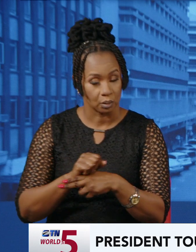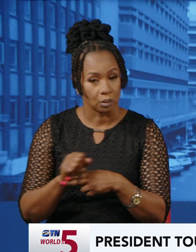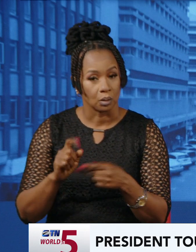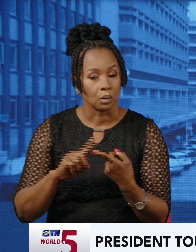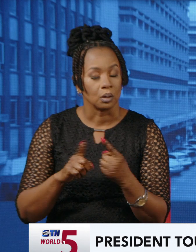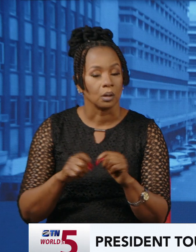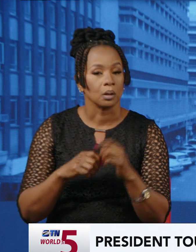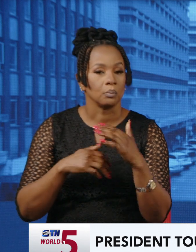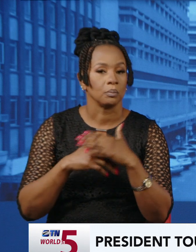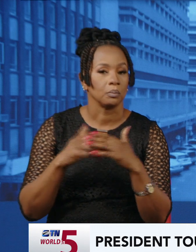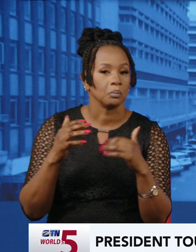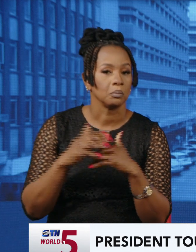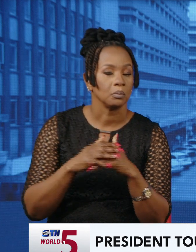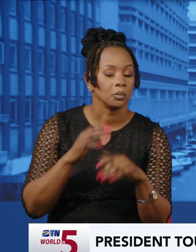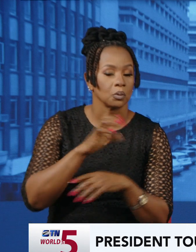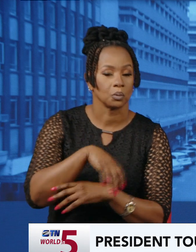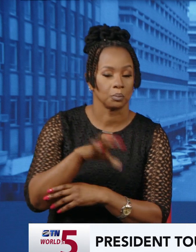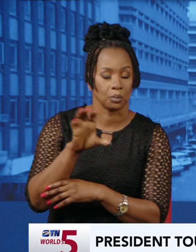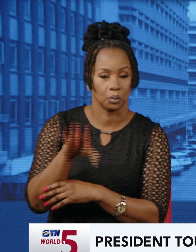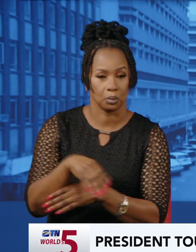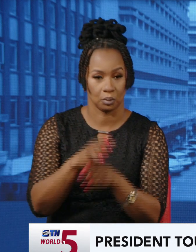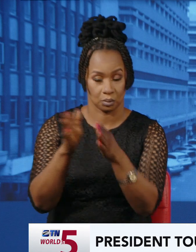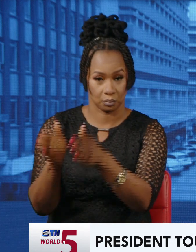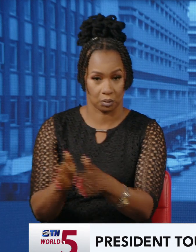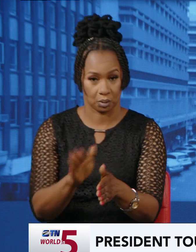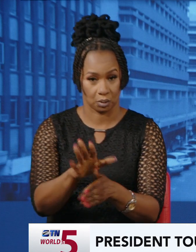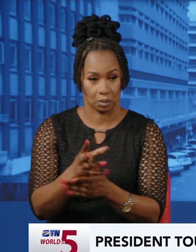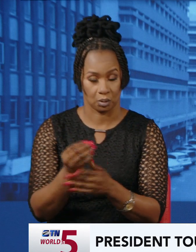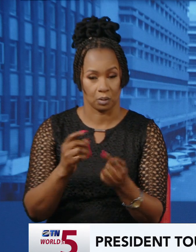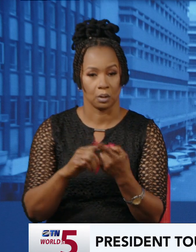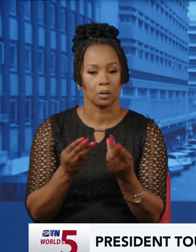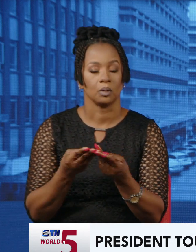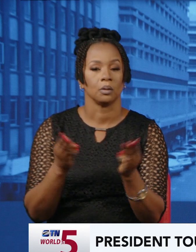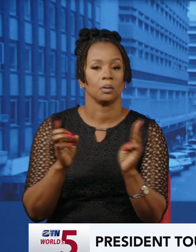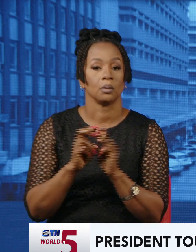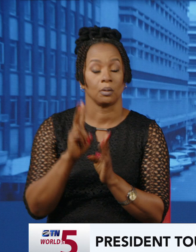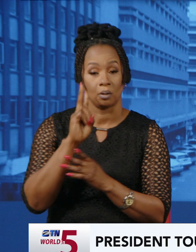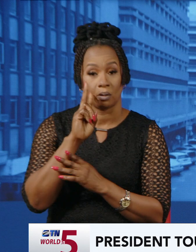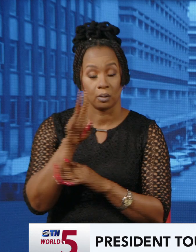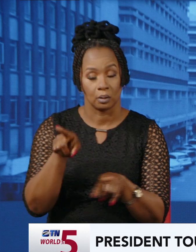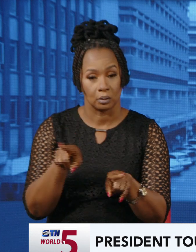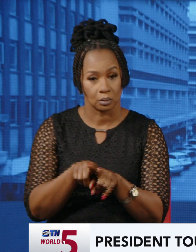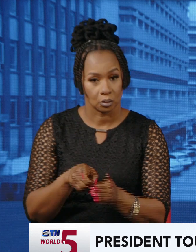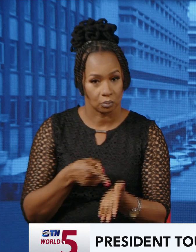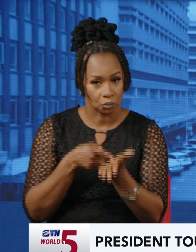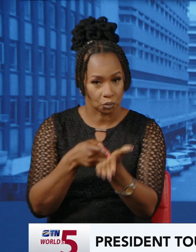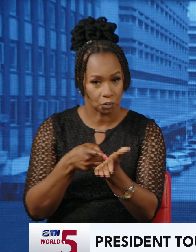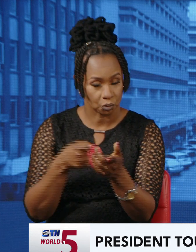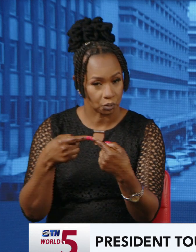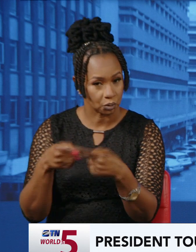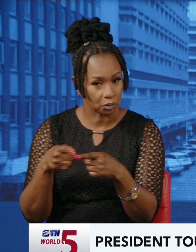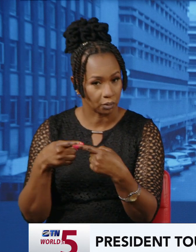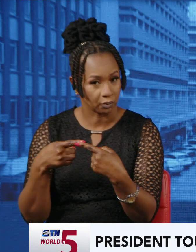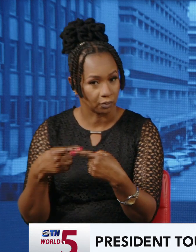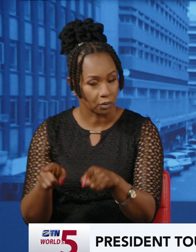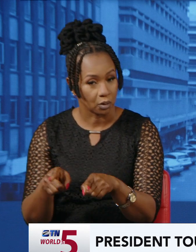infrastructure improvements, and community engagement strategies. President Mnangagwa's visit highlights Zimbabwe's interest in adopting